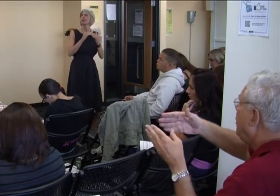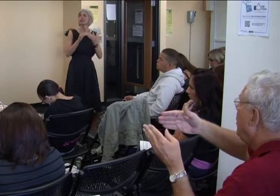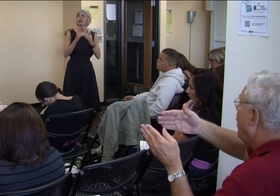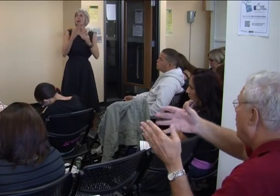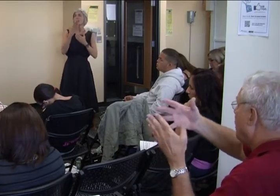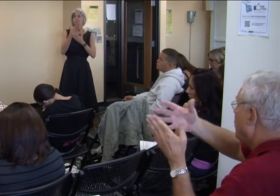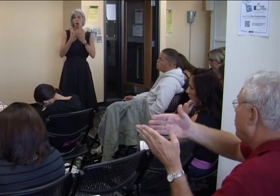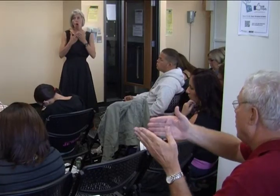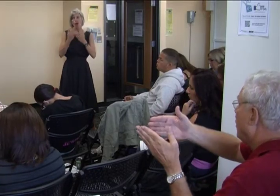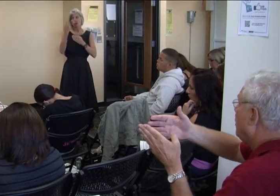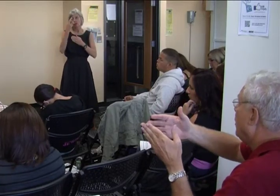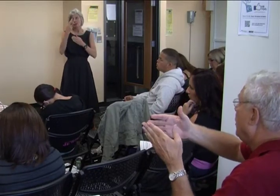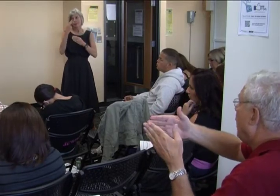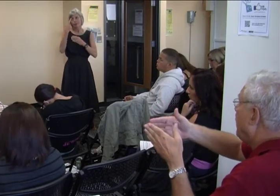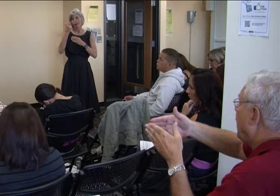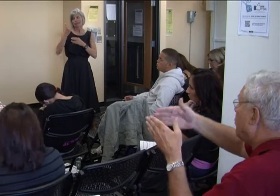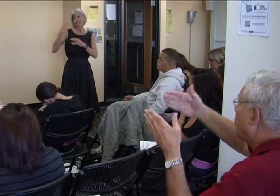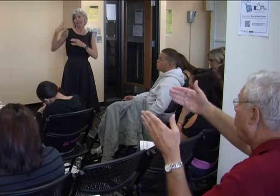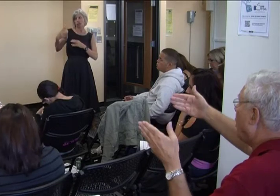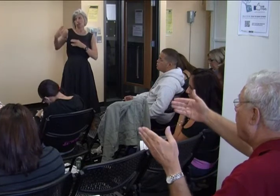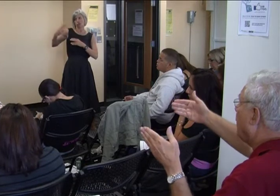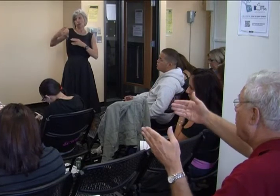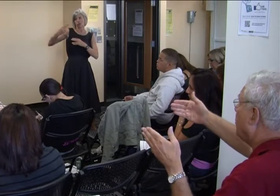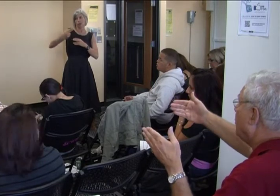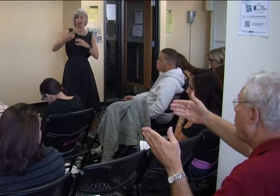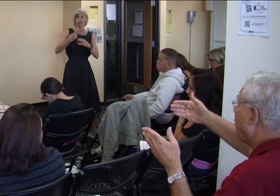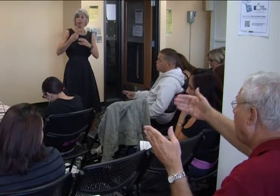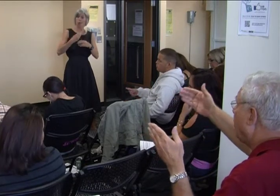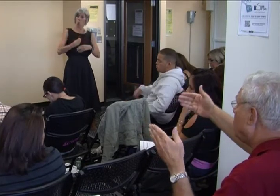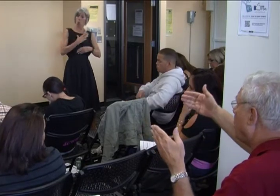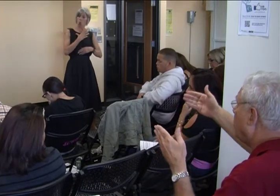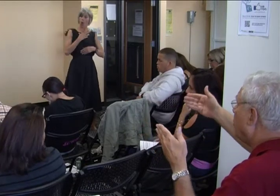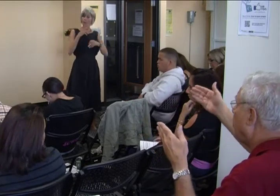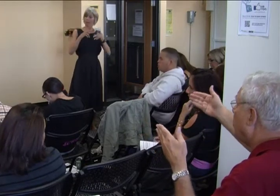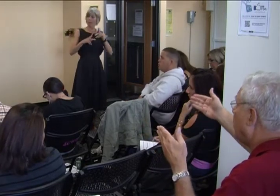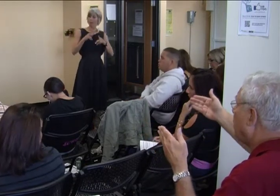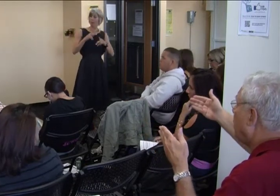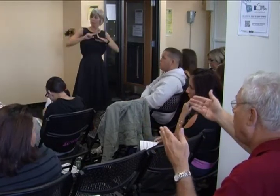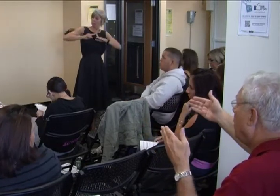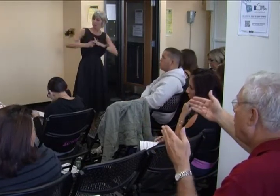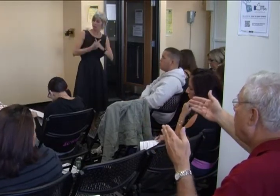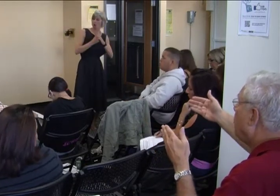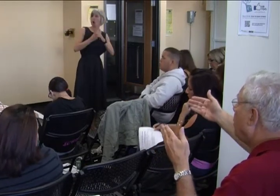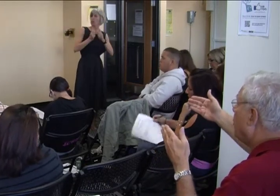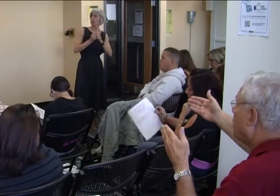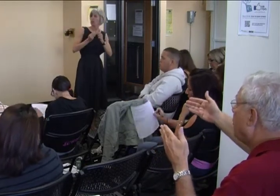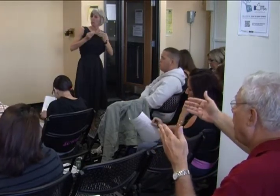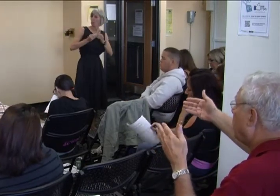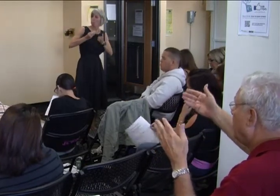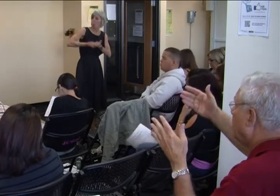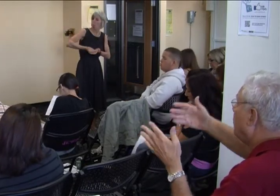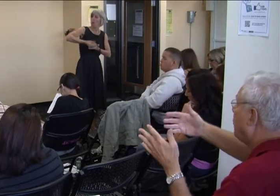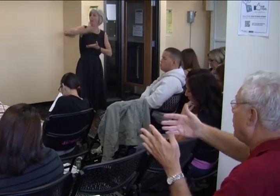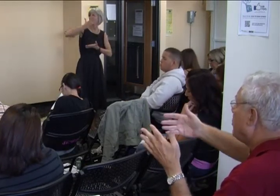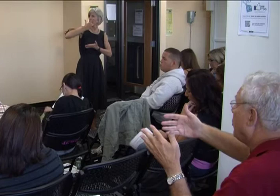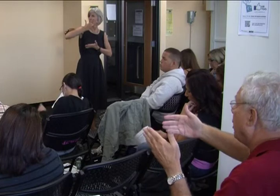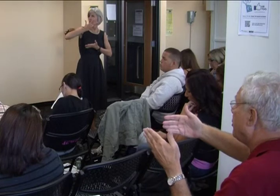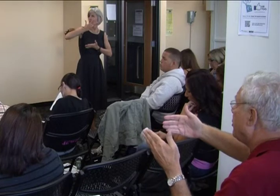because of the history and the extra wealth that white families really accumulate because of not